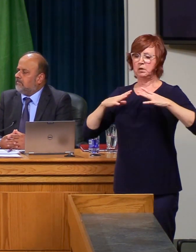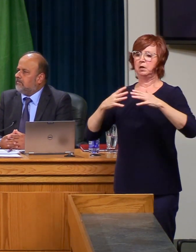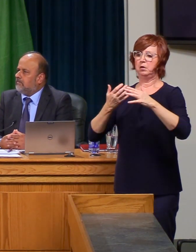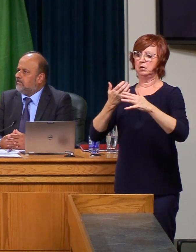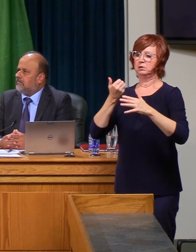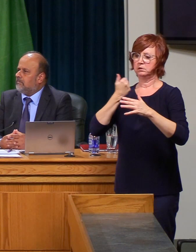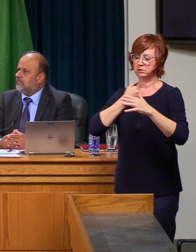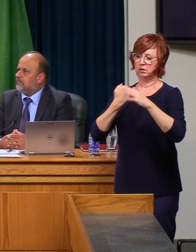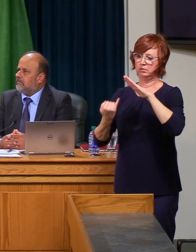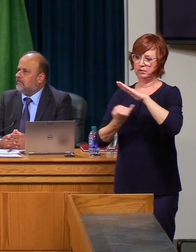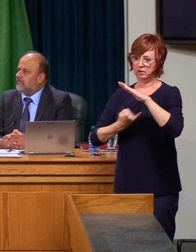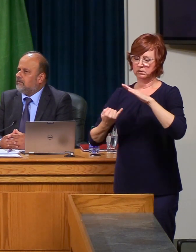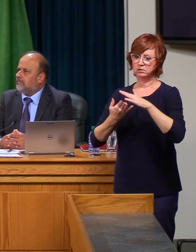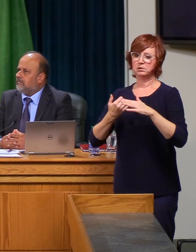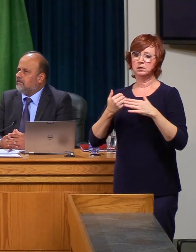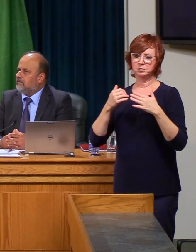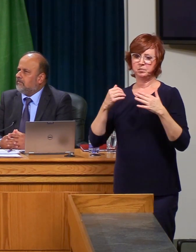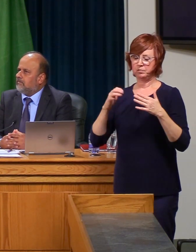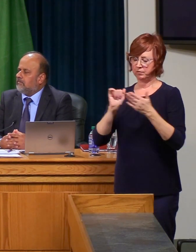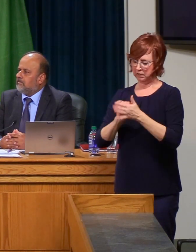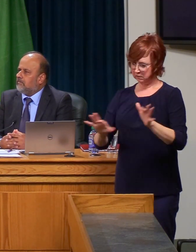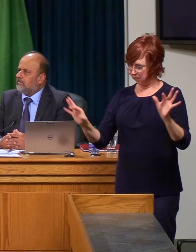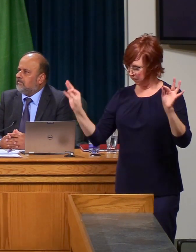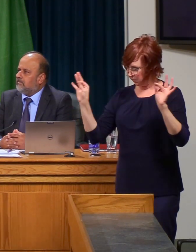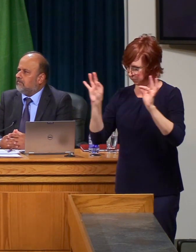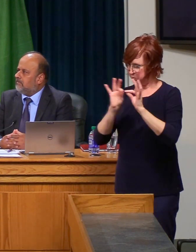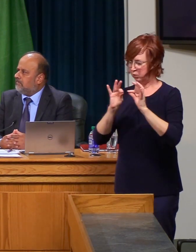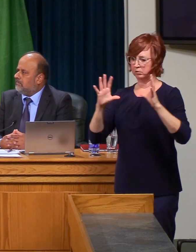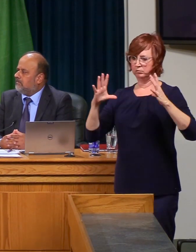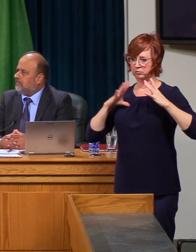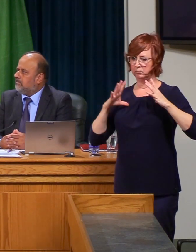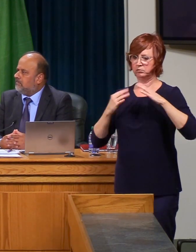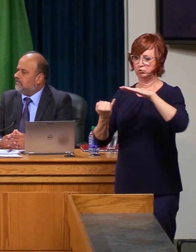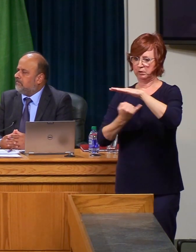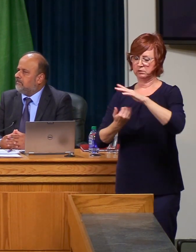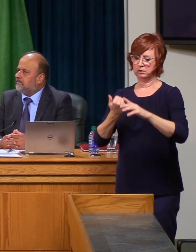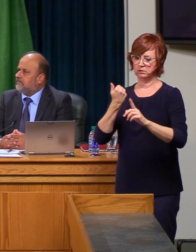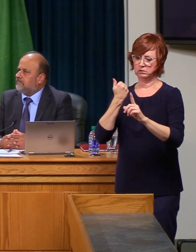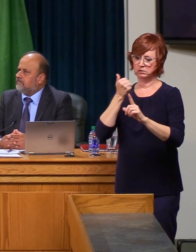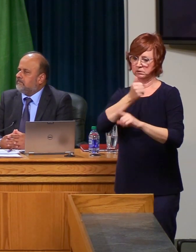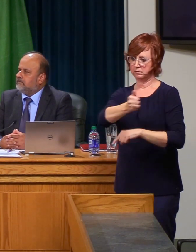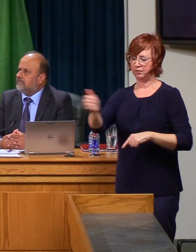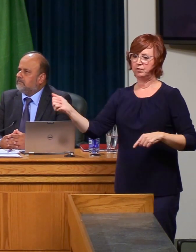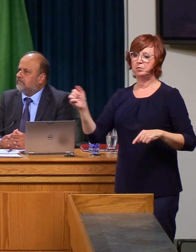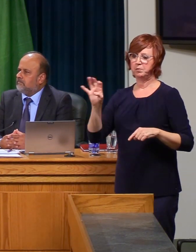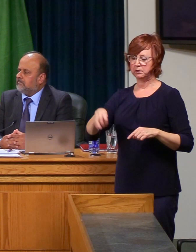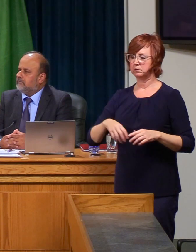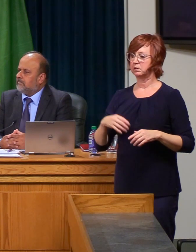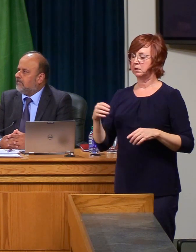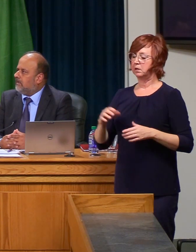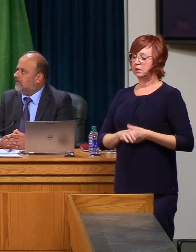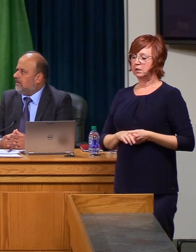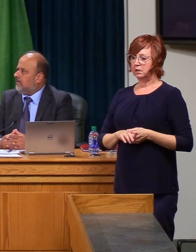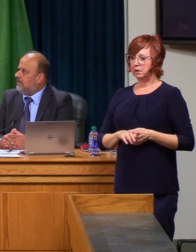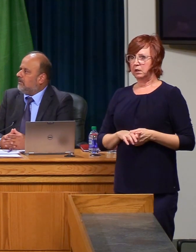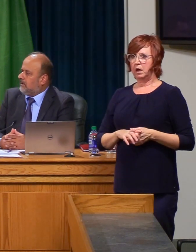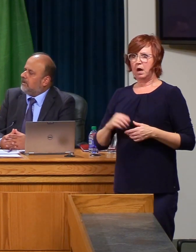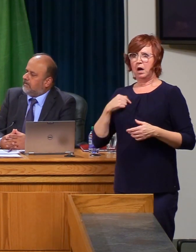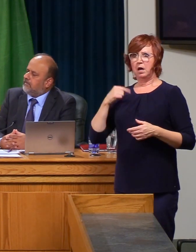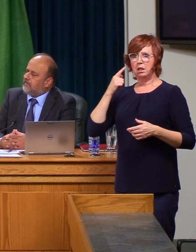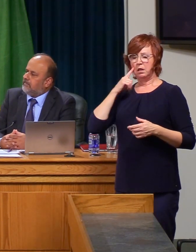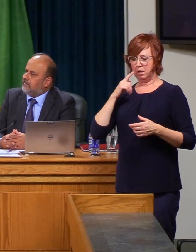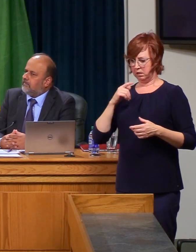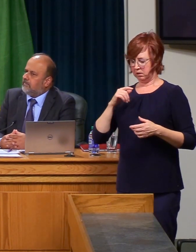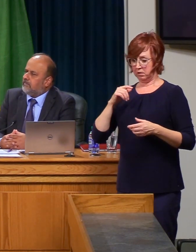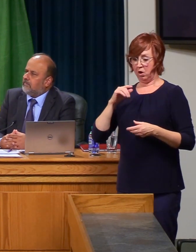It is the way that we are going to be able to flatten the curve. And when you look at the cases in Saskatchewan, I believe it's all but 2 of